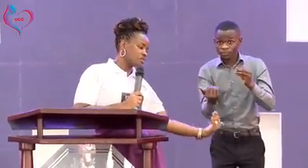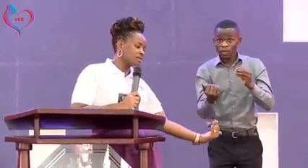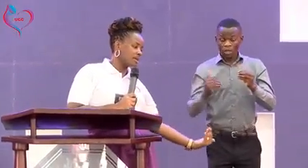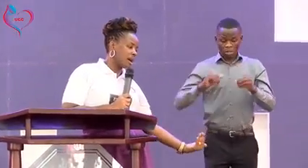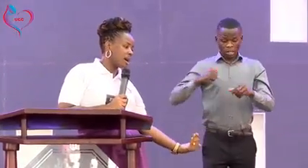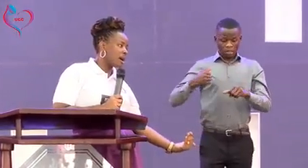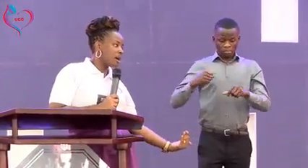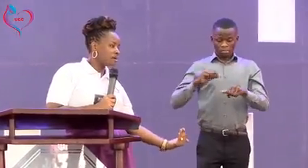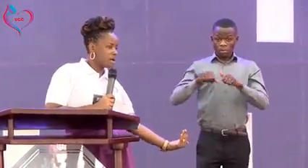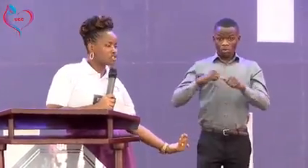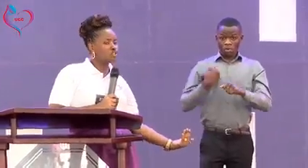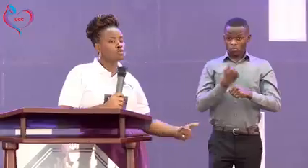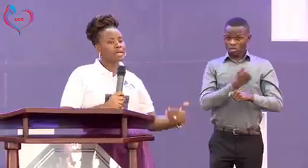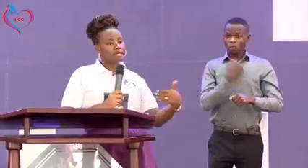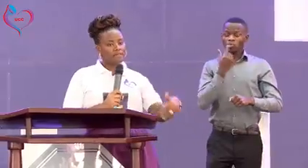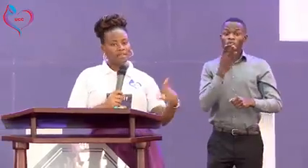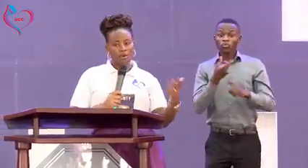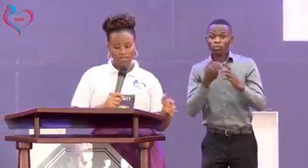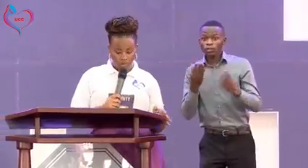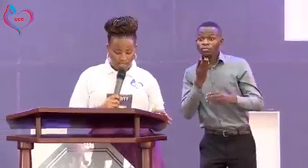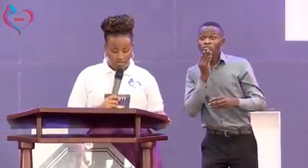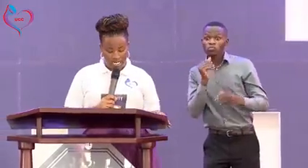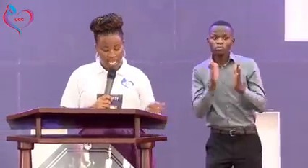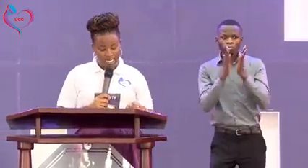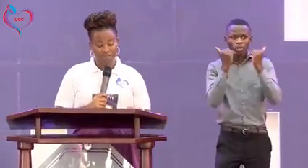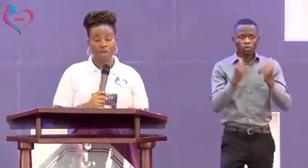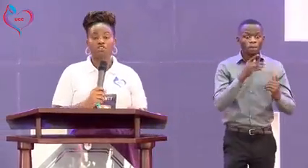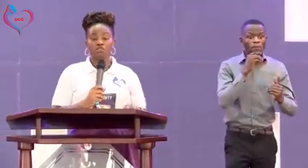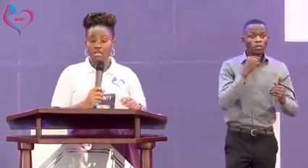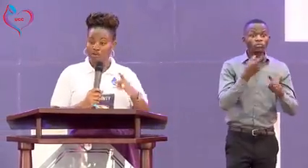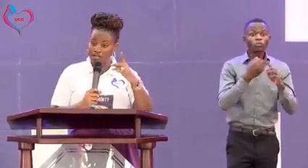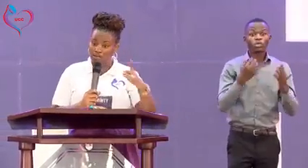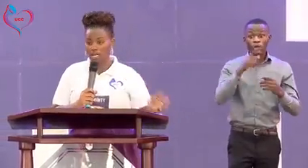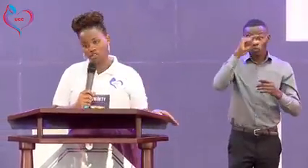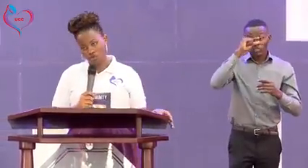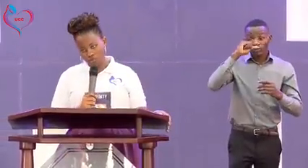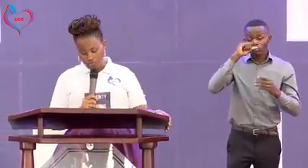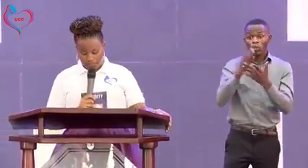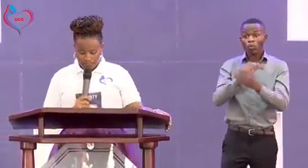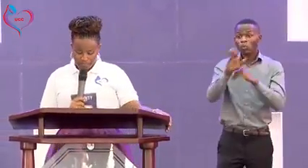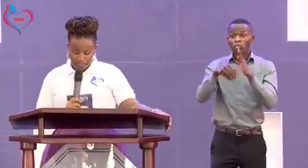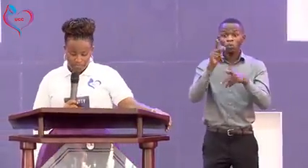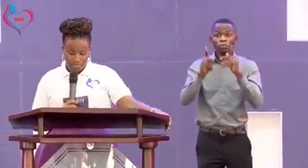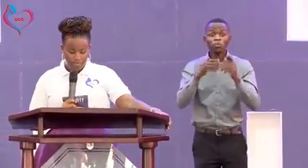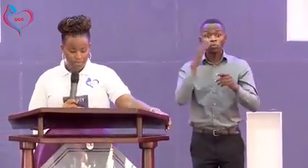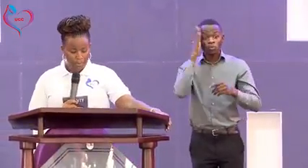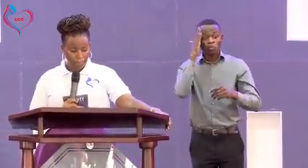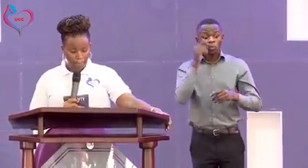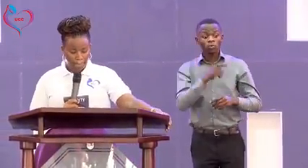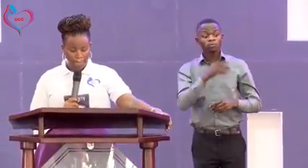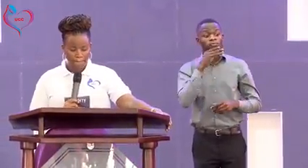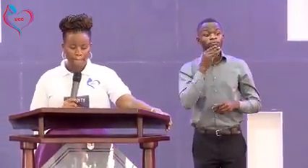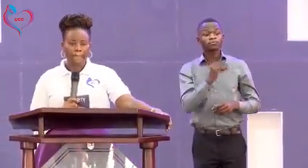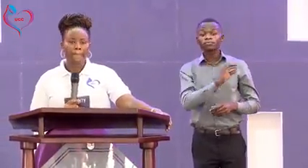a son to a lady who is a Jew, but the father was a Greek, and everyone knew that he was not a Jew. Timoseo